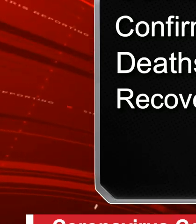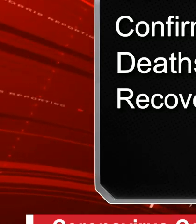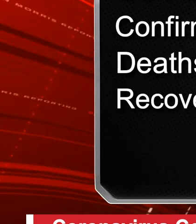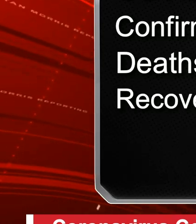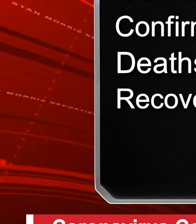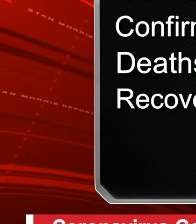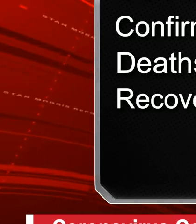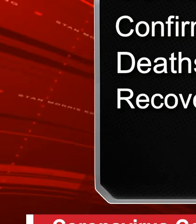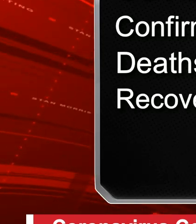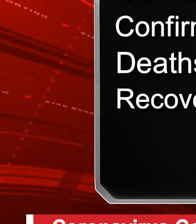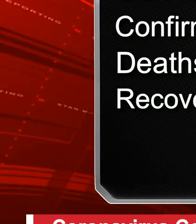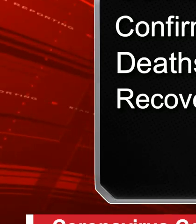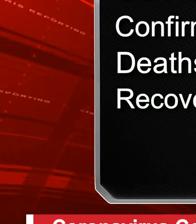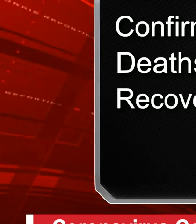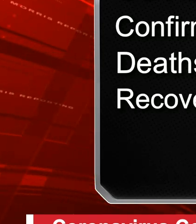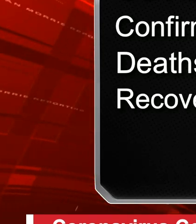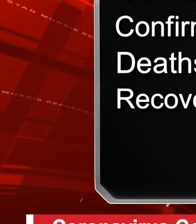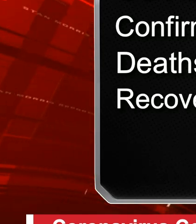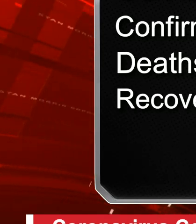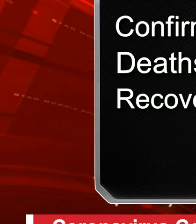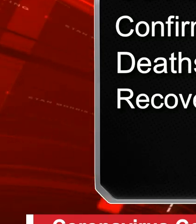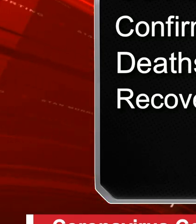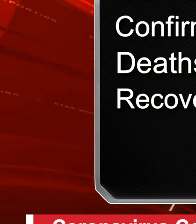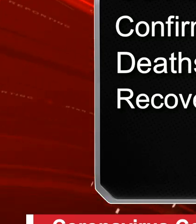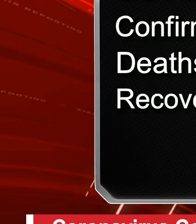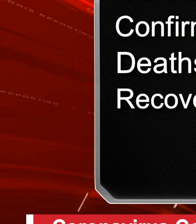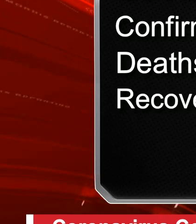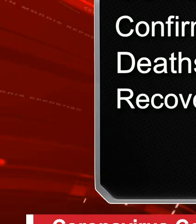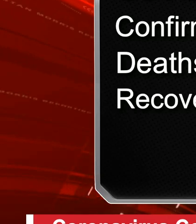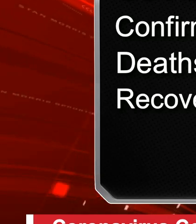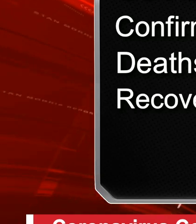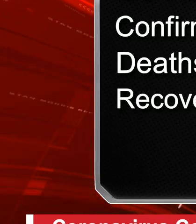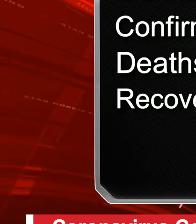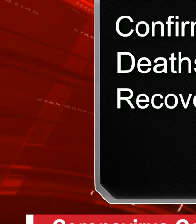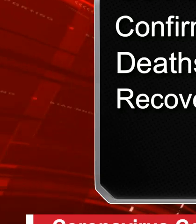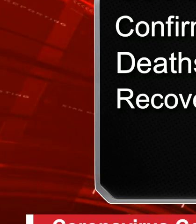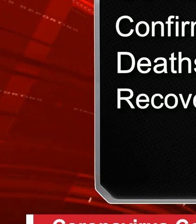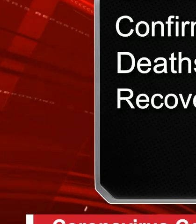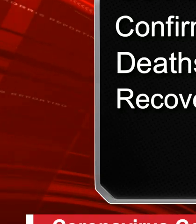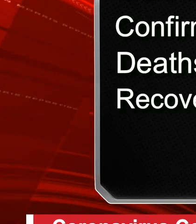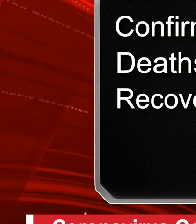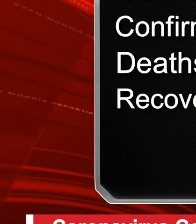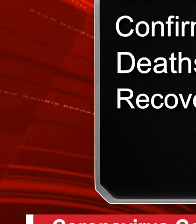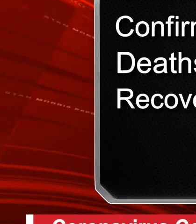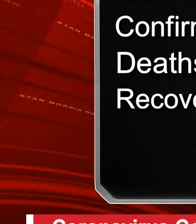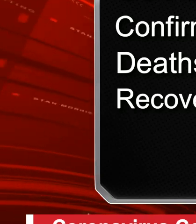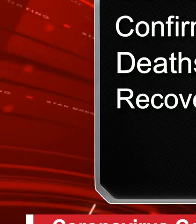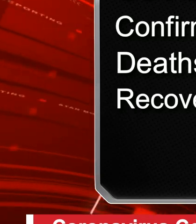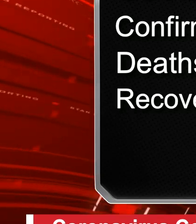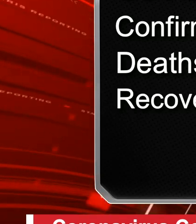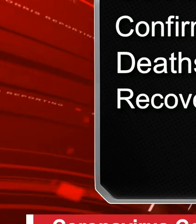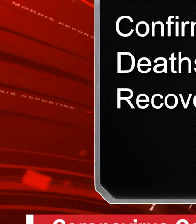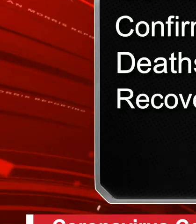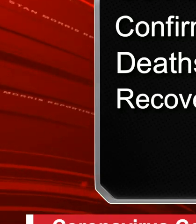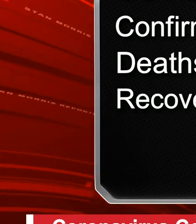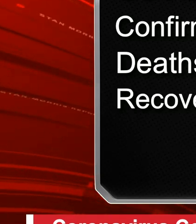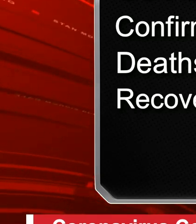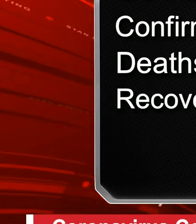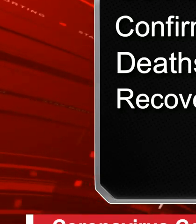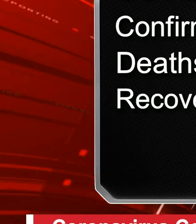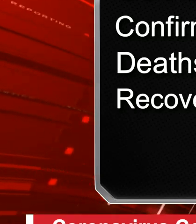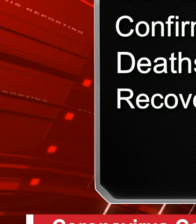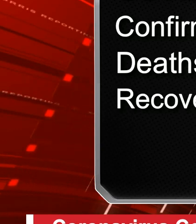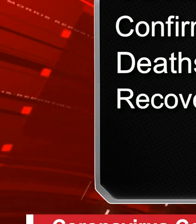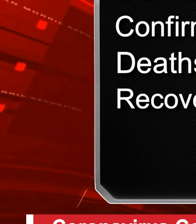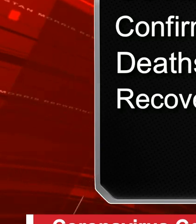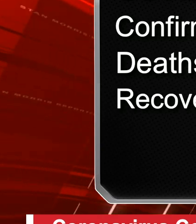The Arkansas governor is just set to begin here any moment now. As we mentioned, the live stream feed just came up with his logo. That's usually our